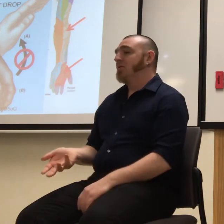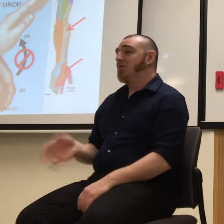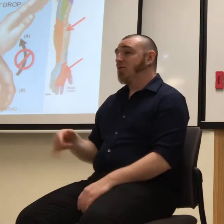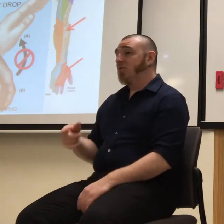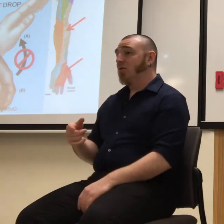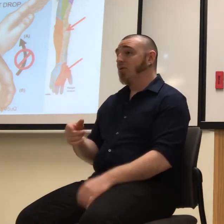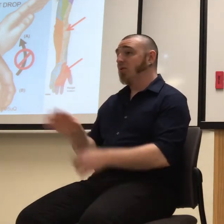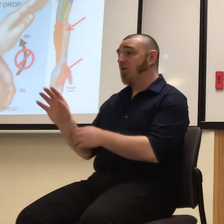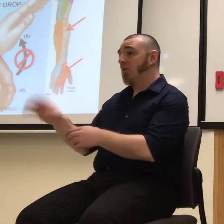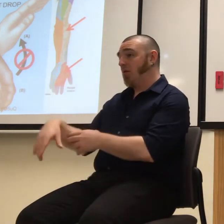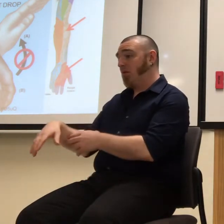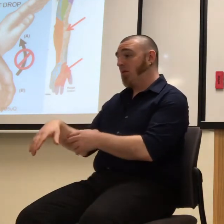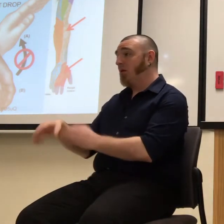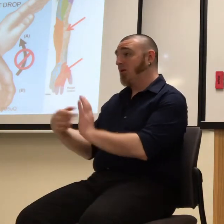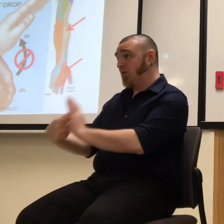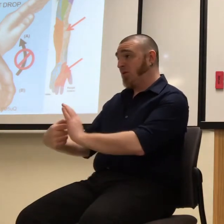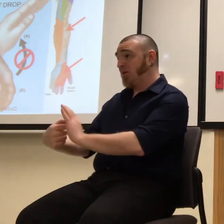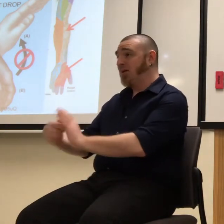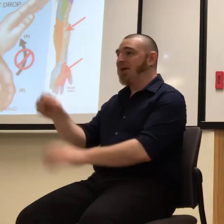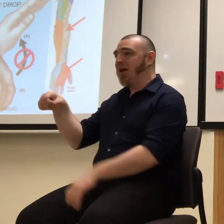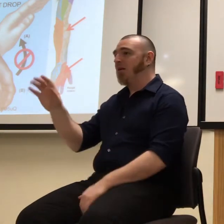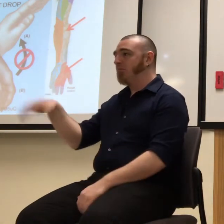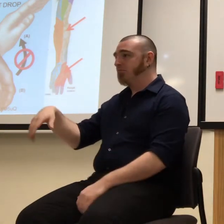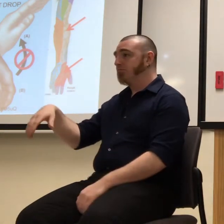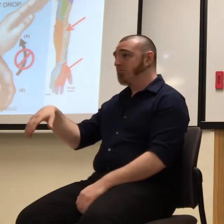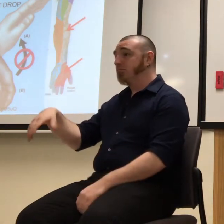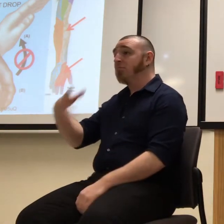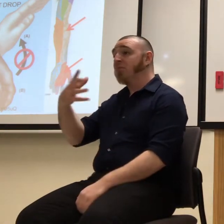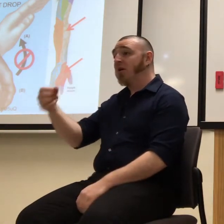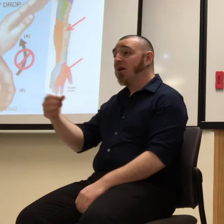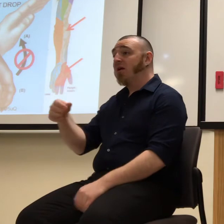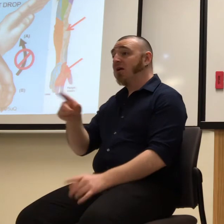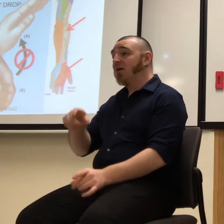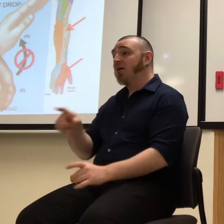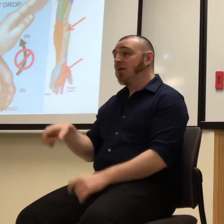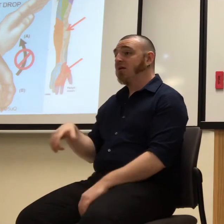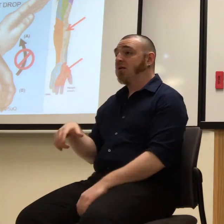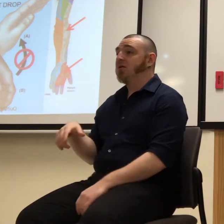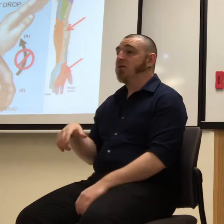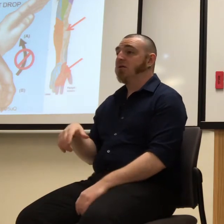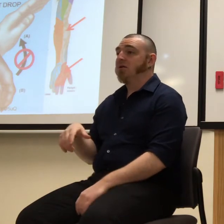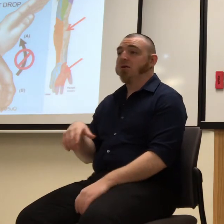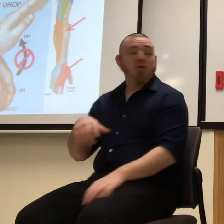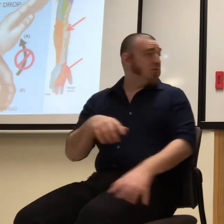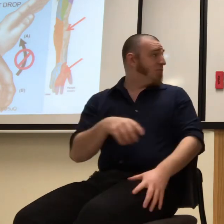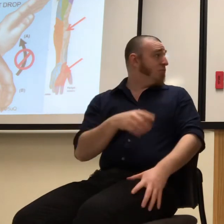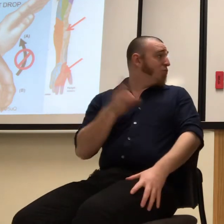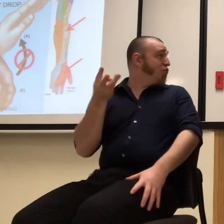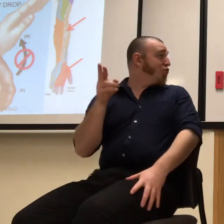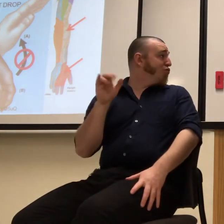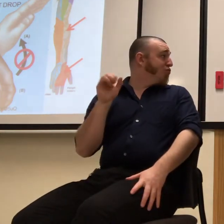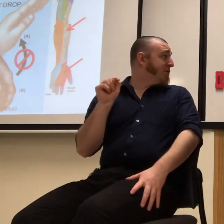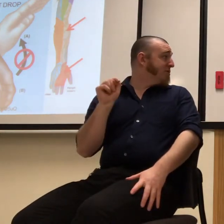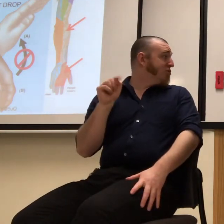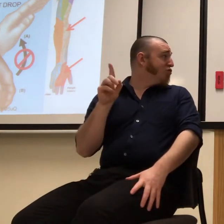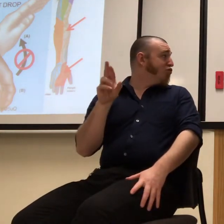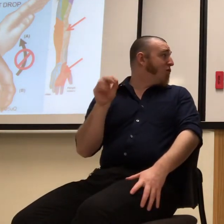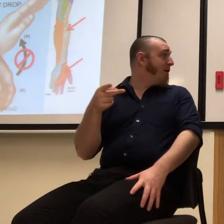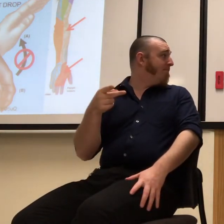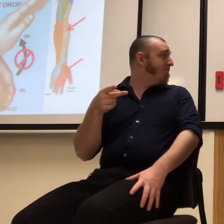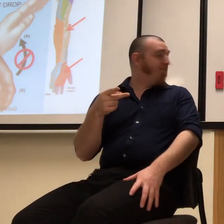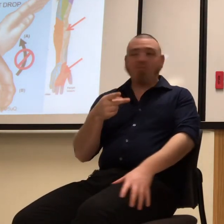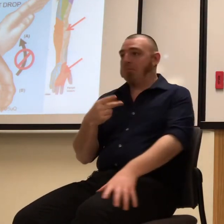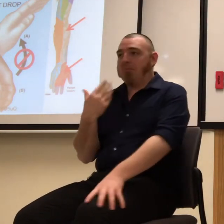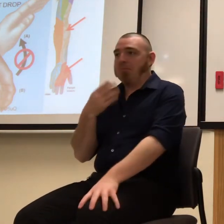drop? Yeah, and they even tested move. Why did they test thumb movement? Because it's all